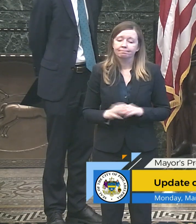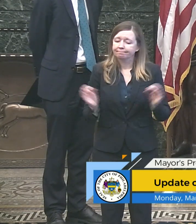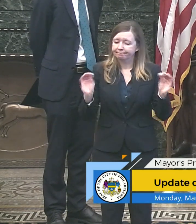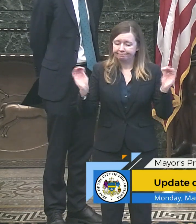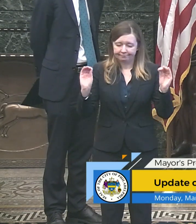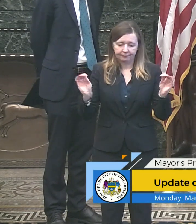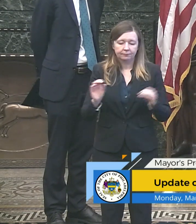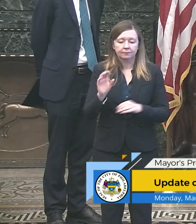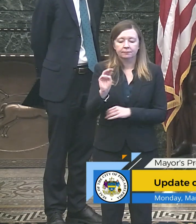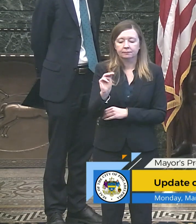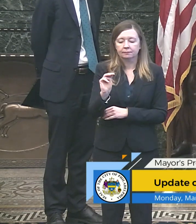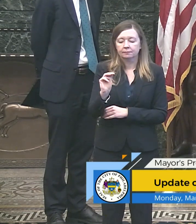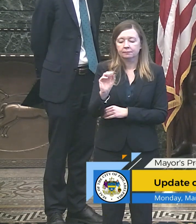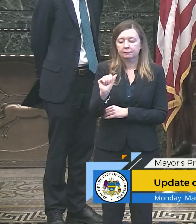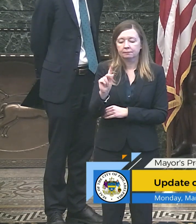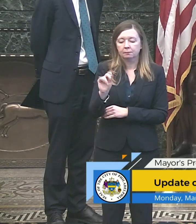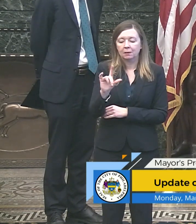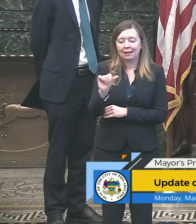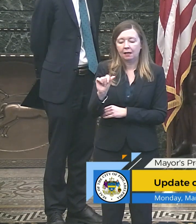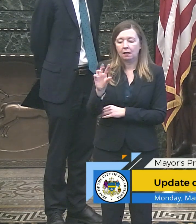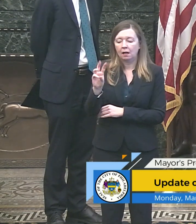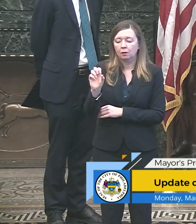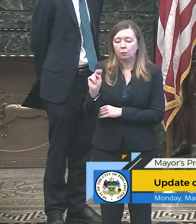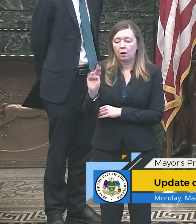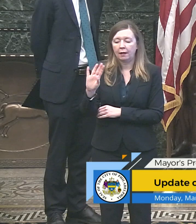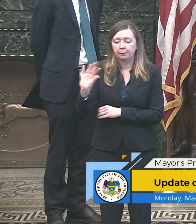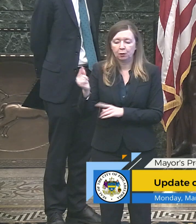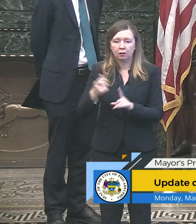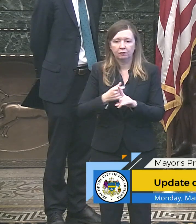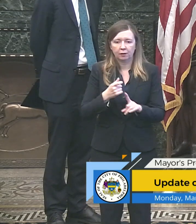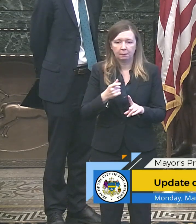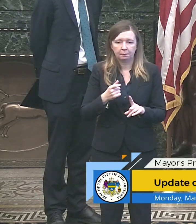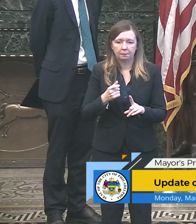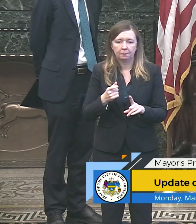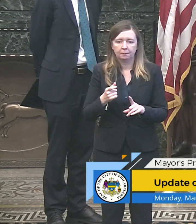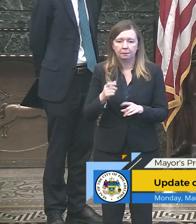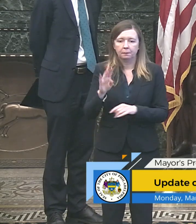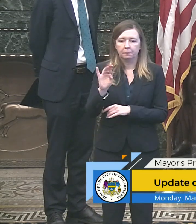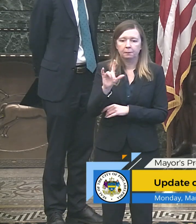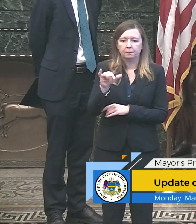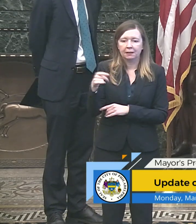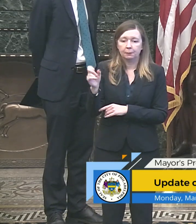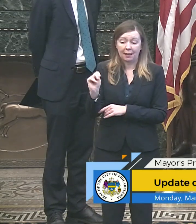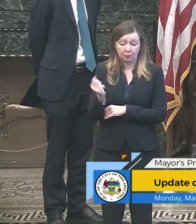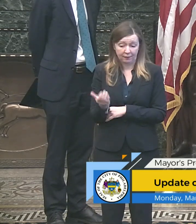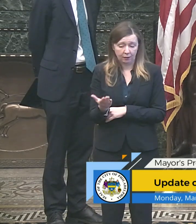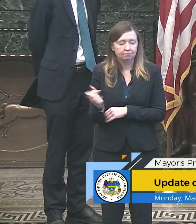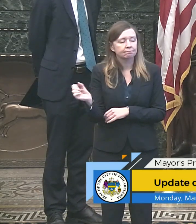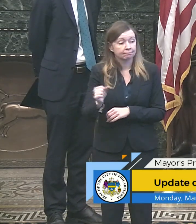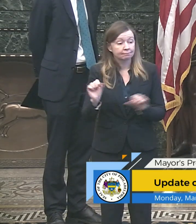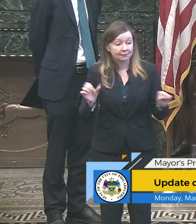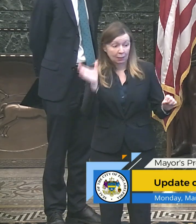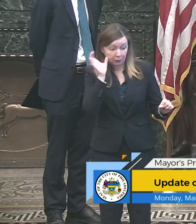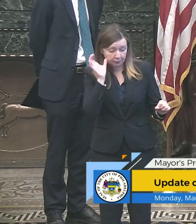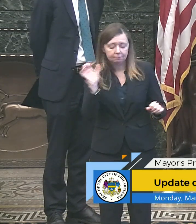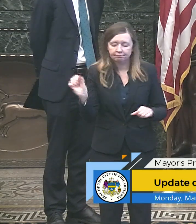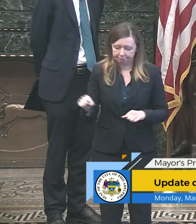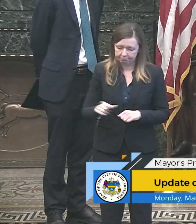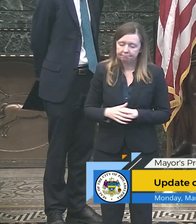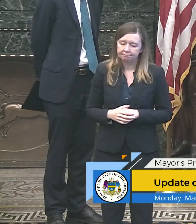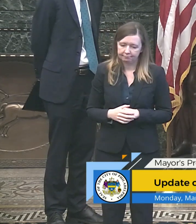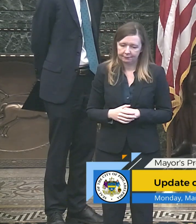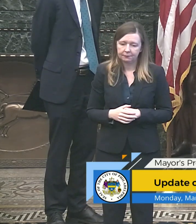No. How about Michaela Weinberg, again, of Billy Penn? Michaela, are you there? Hey, can you guys hear me?